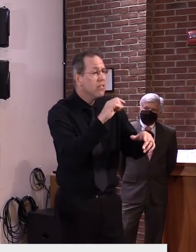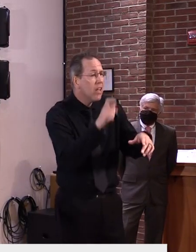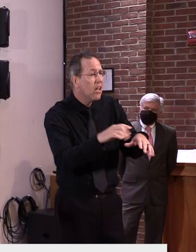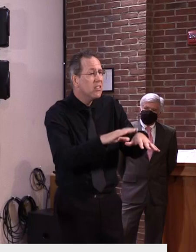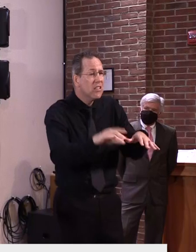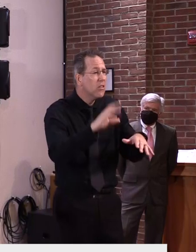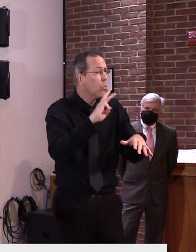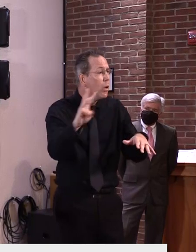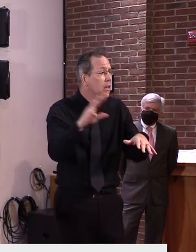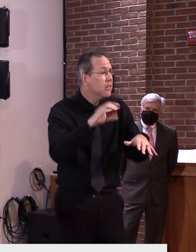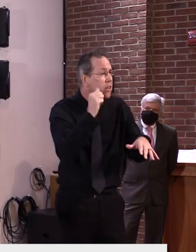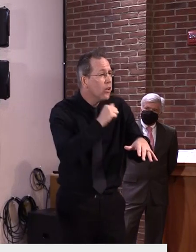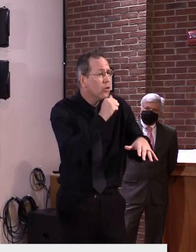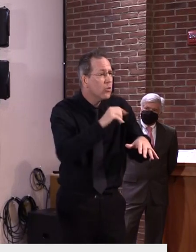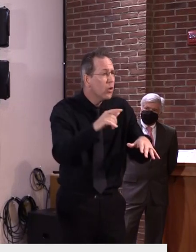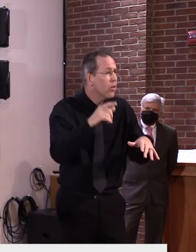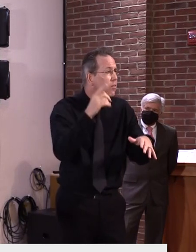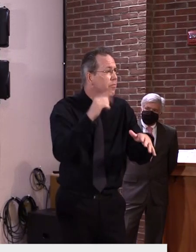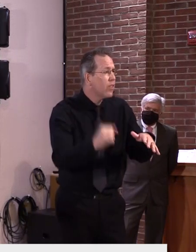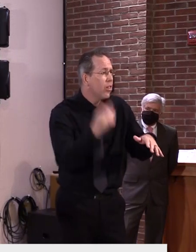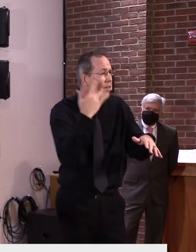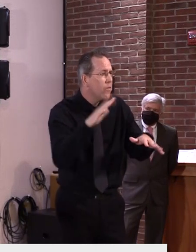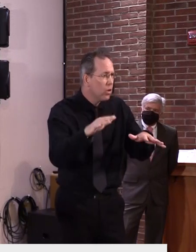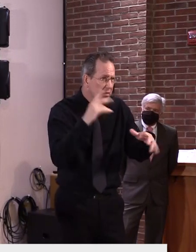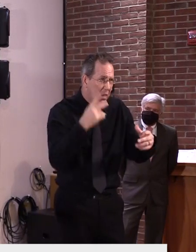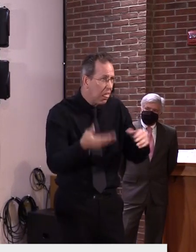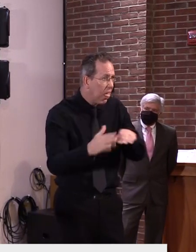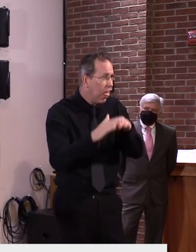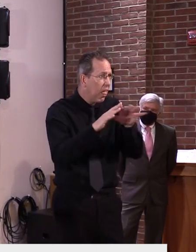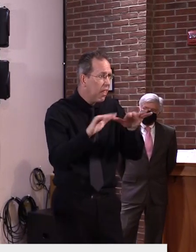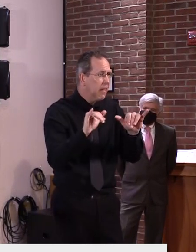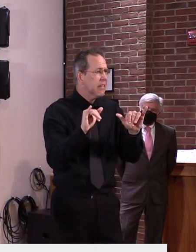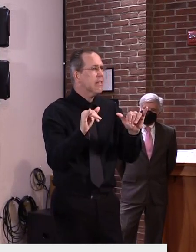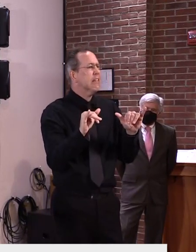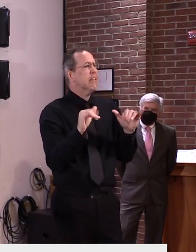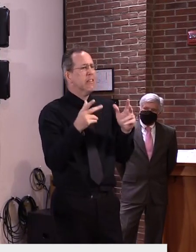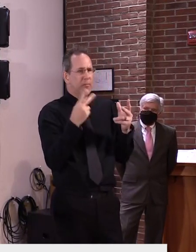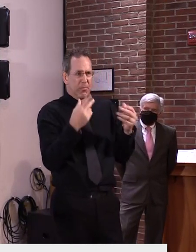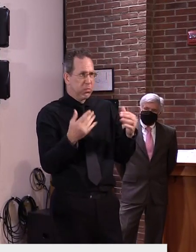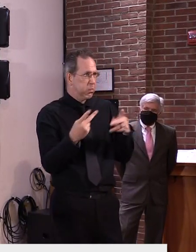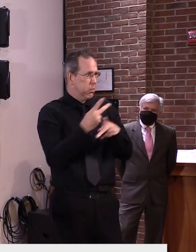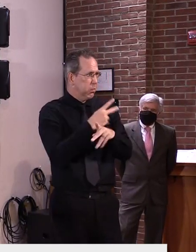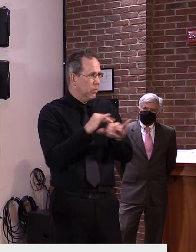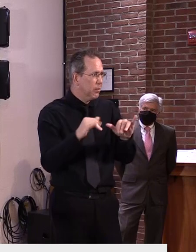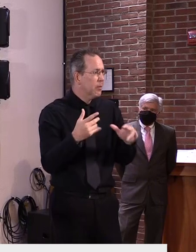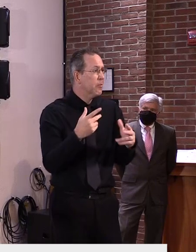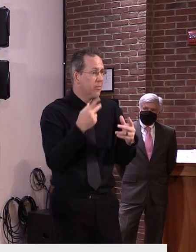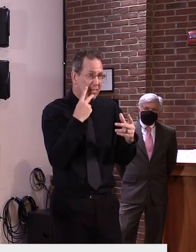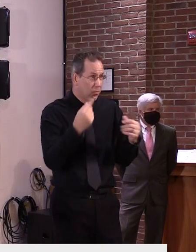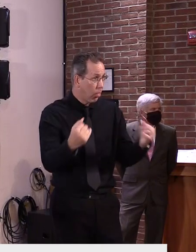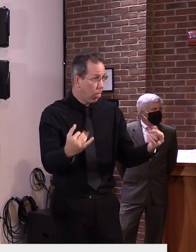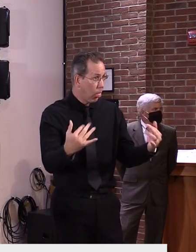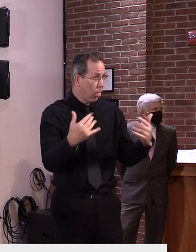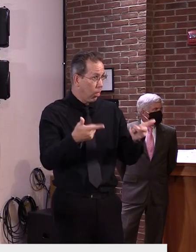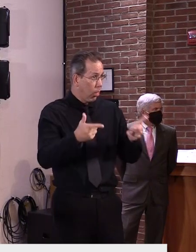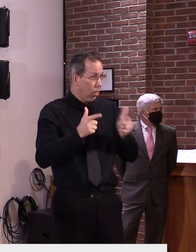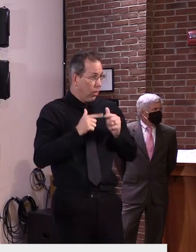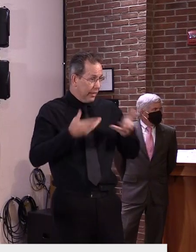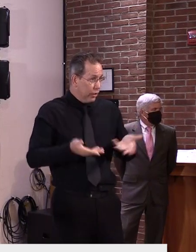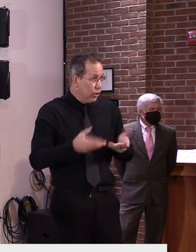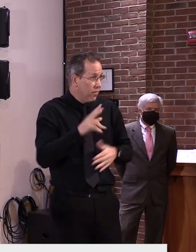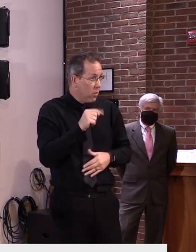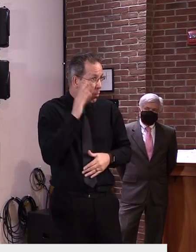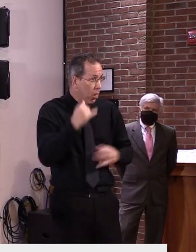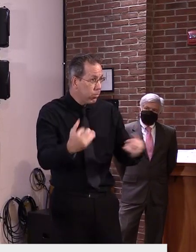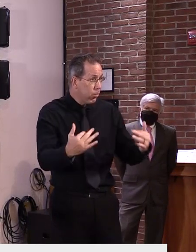the case, as well as anticipating more people coming into the state in September, then it might be necessary, and we'll do that.